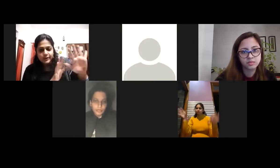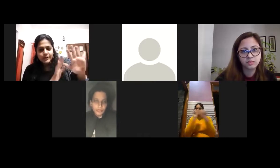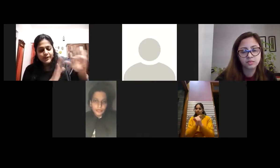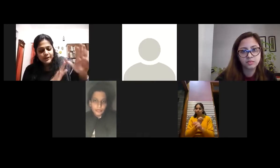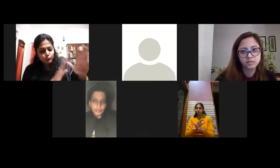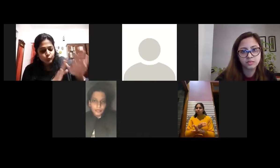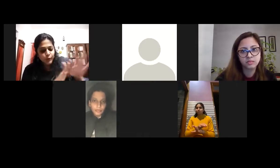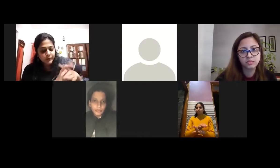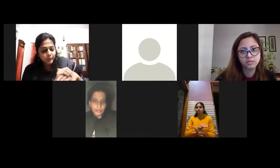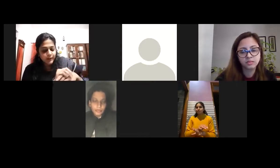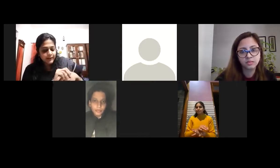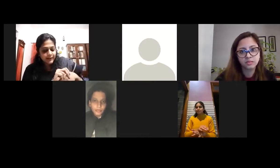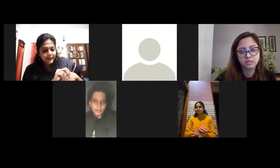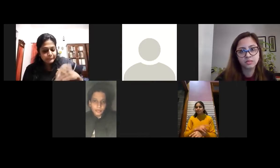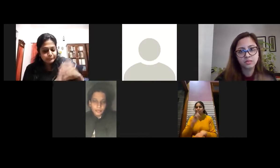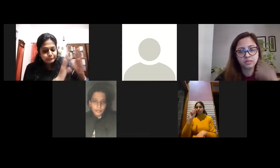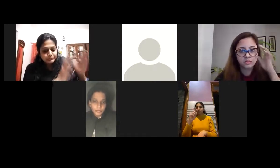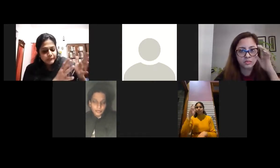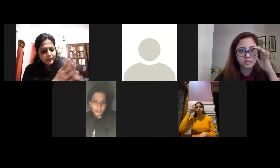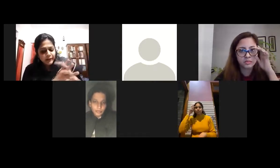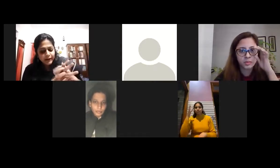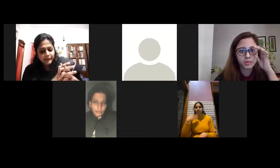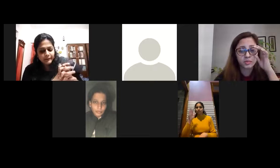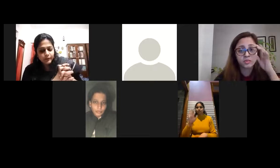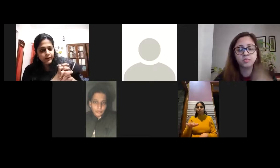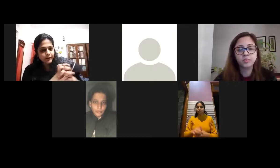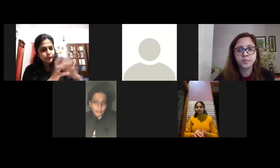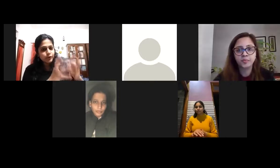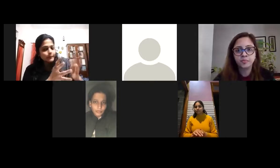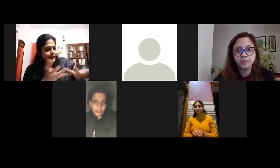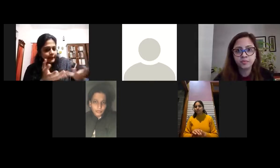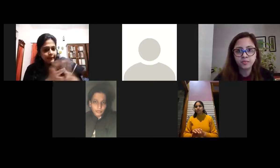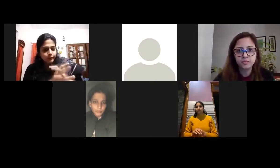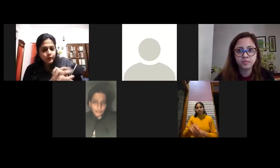Jane. So that's one query that I had. The